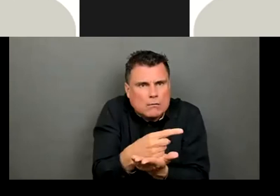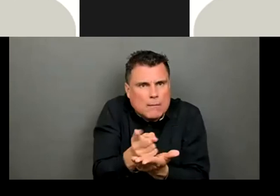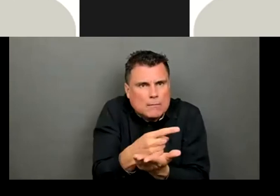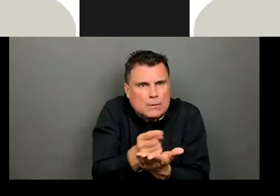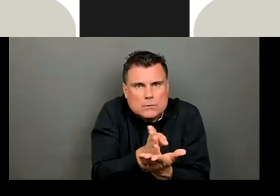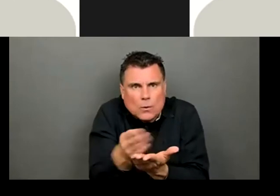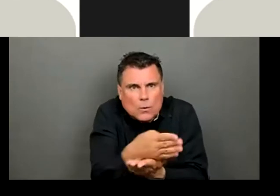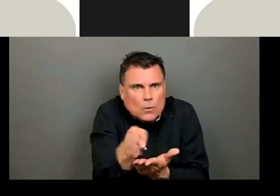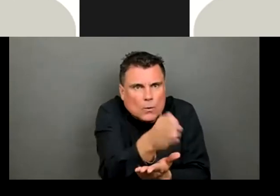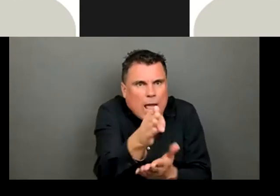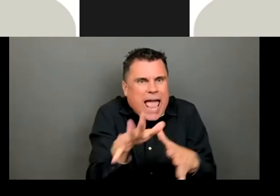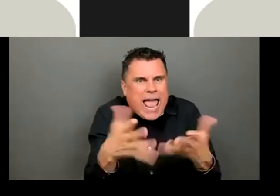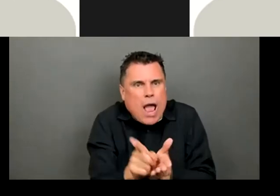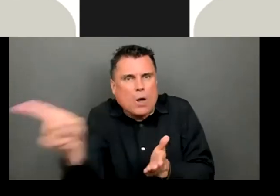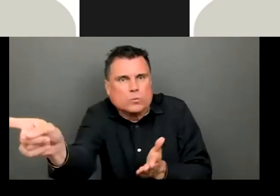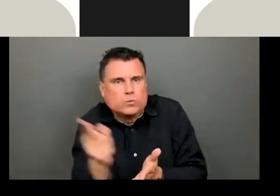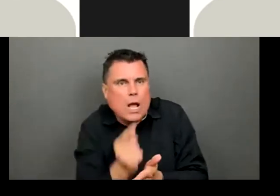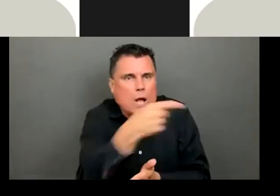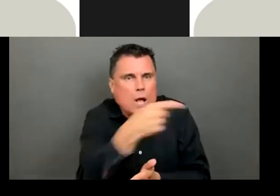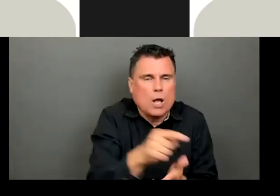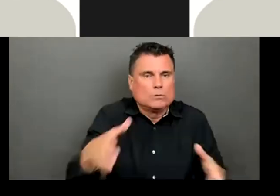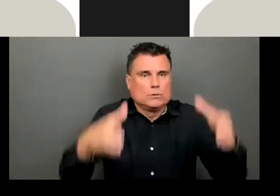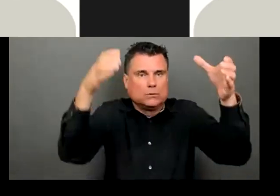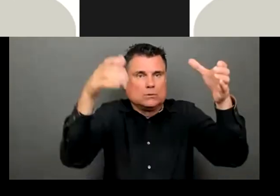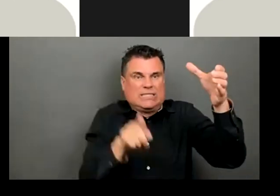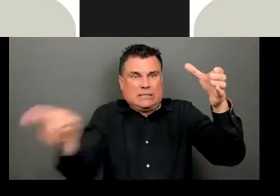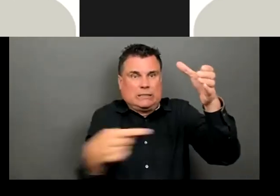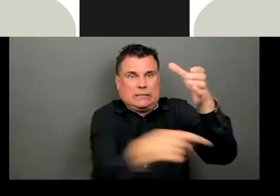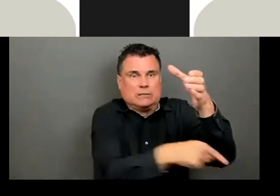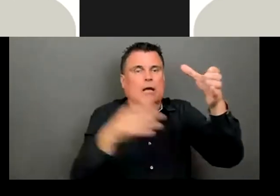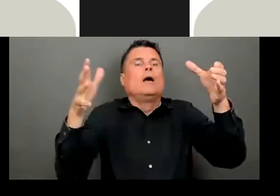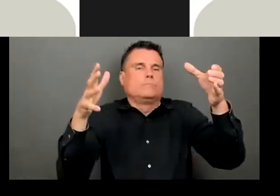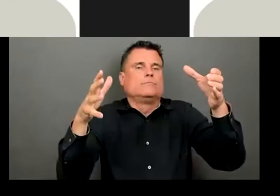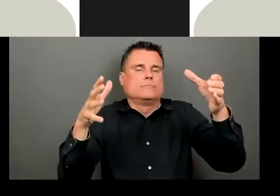second question. Where the